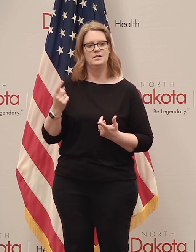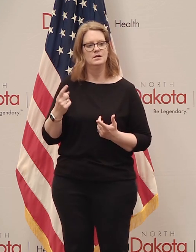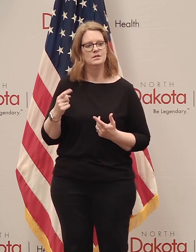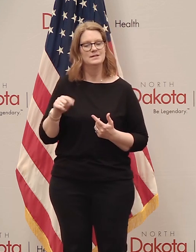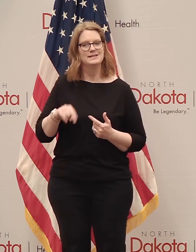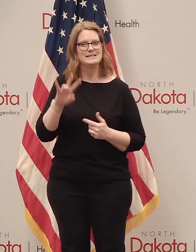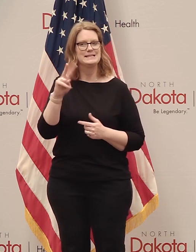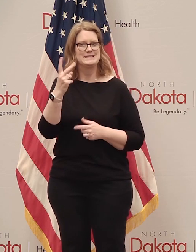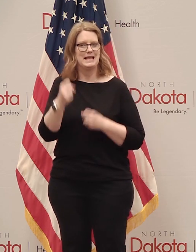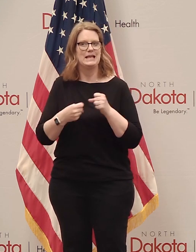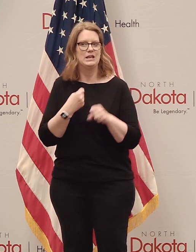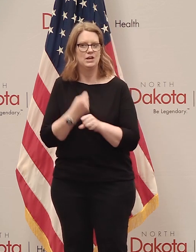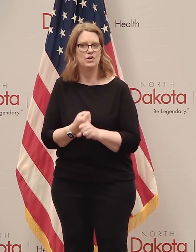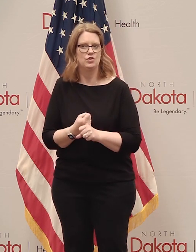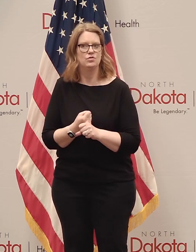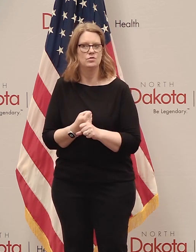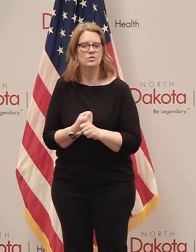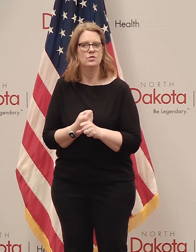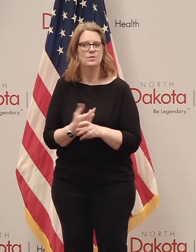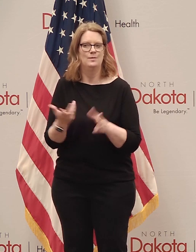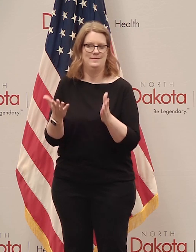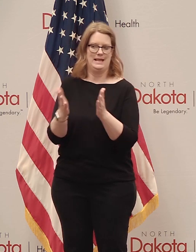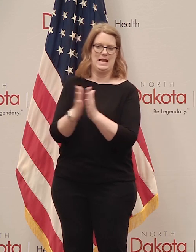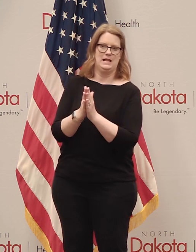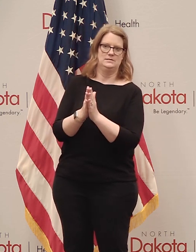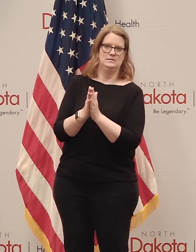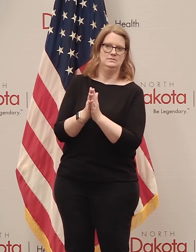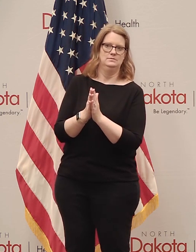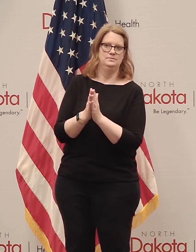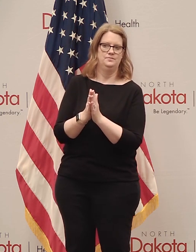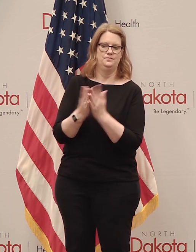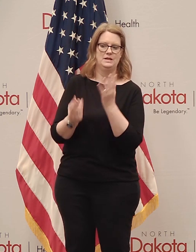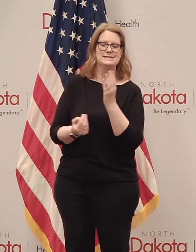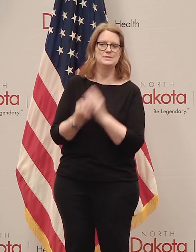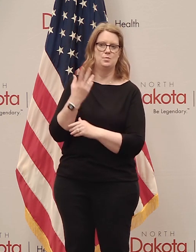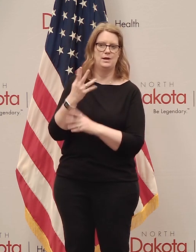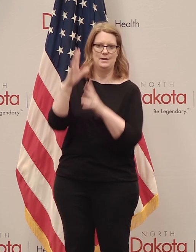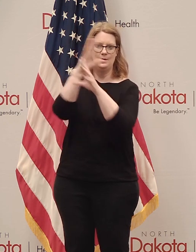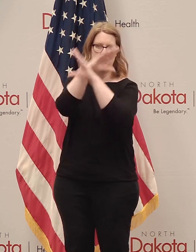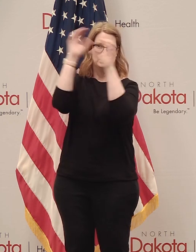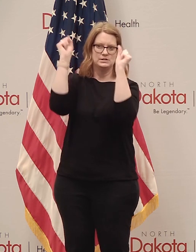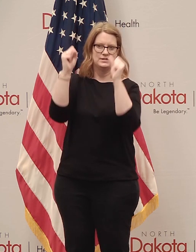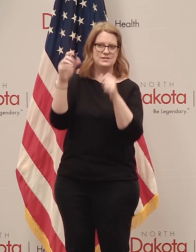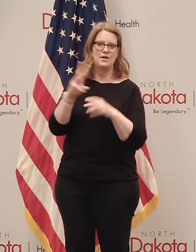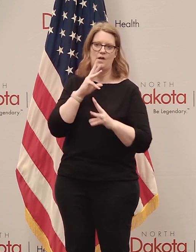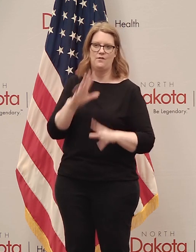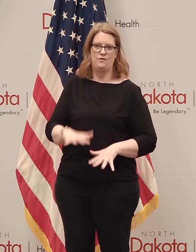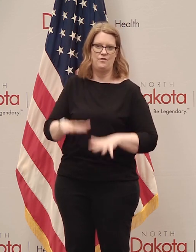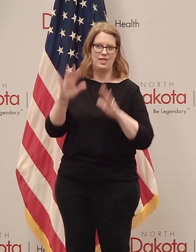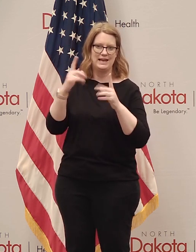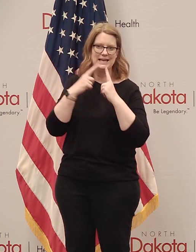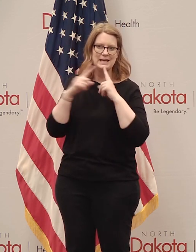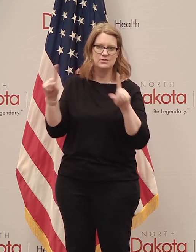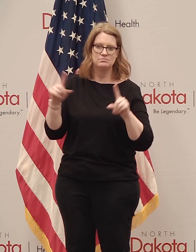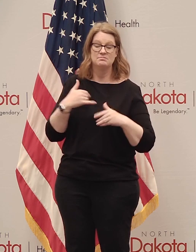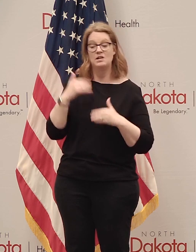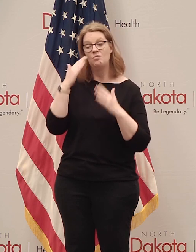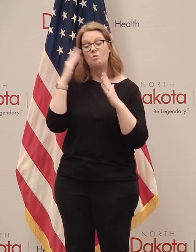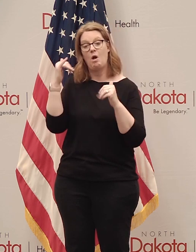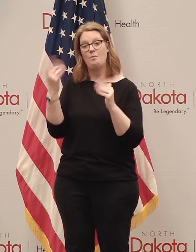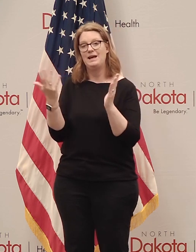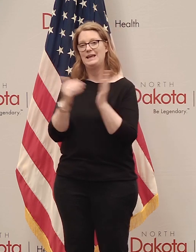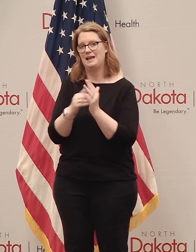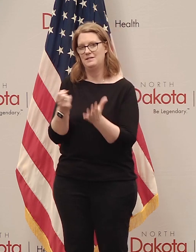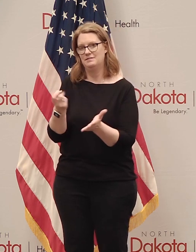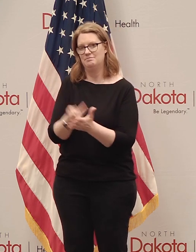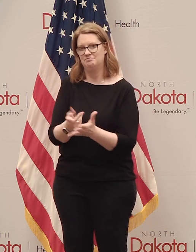is the second year in a row that we've been submitting a spring presidential flooding declaration, and we hope for the same positive